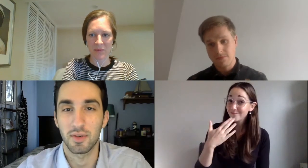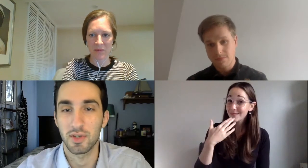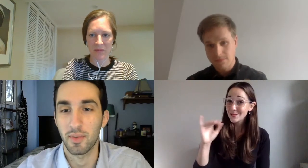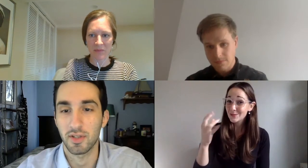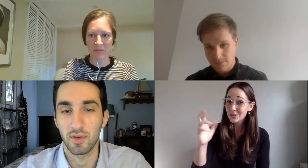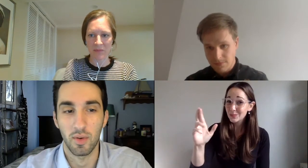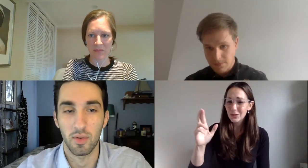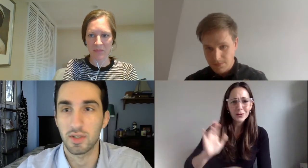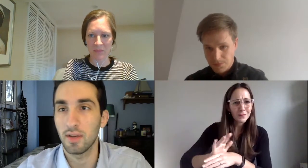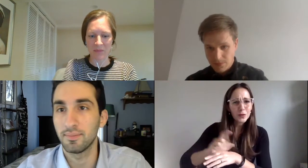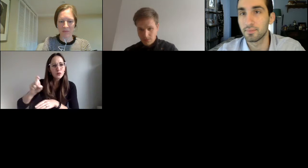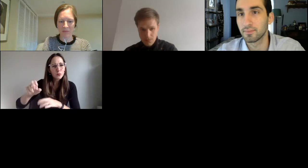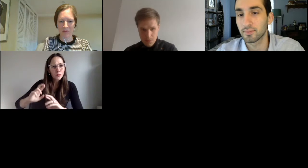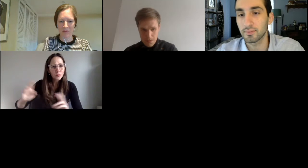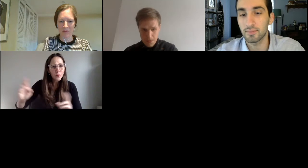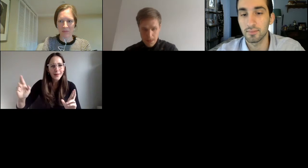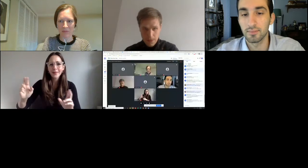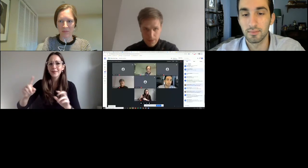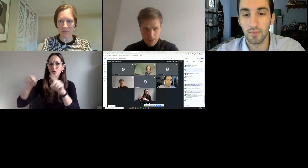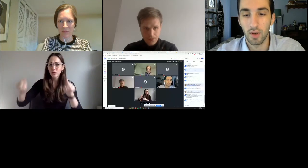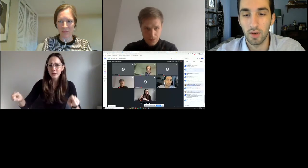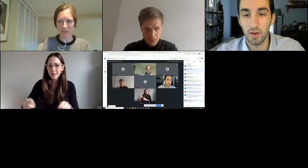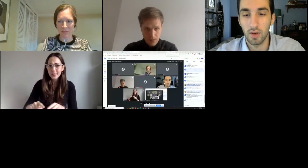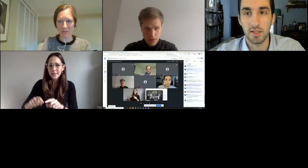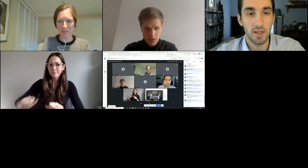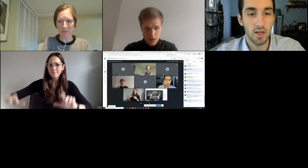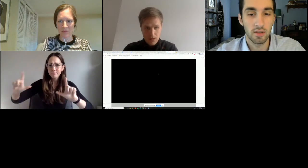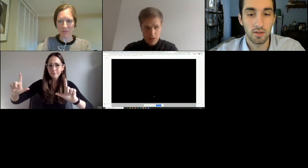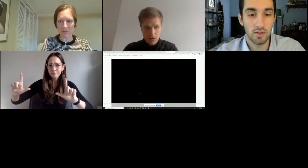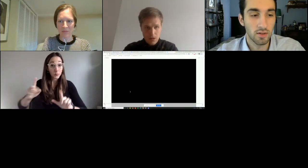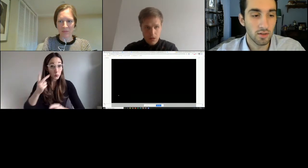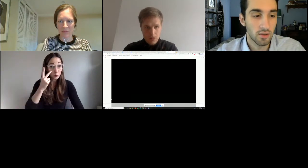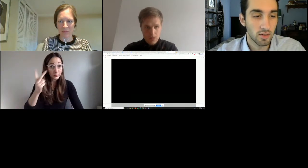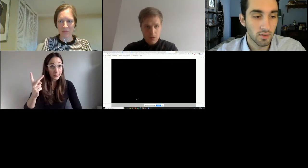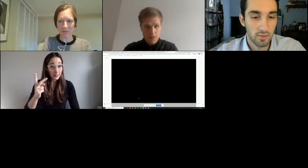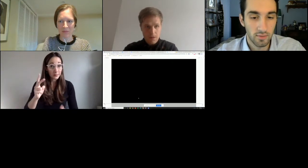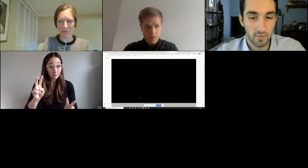So I'm going to share my screen one more time. All right, can everybody see that?